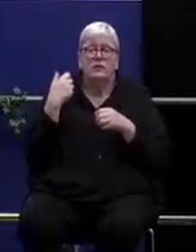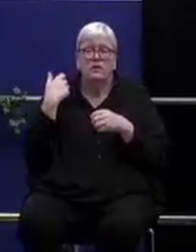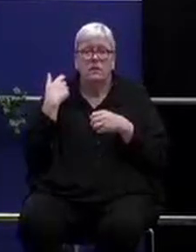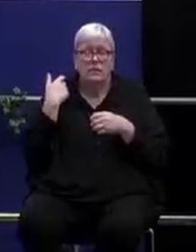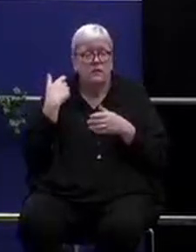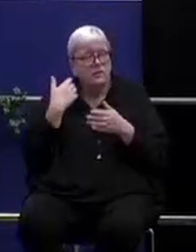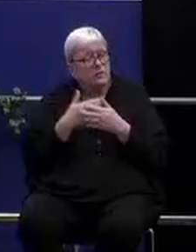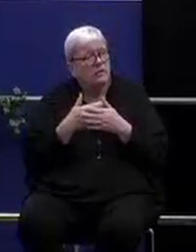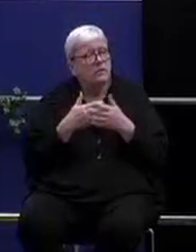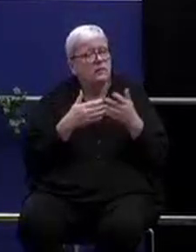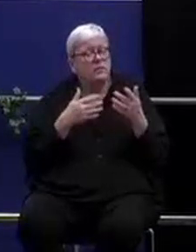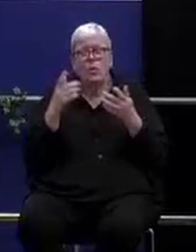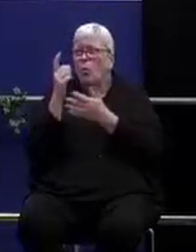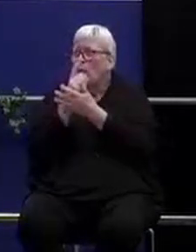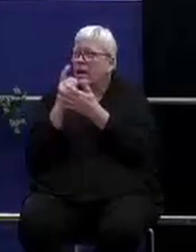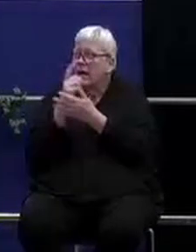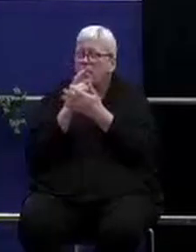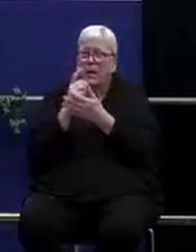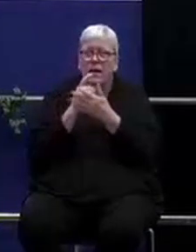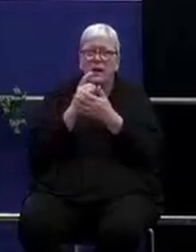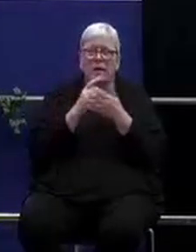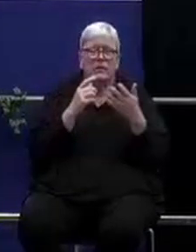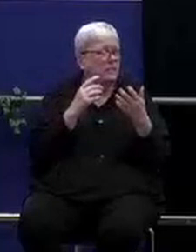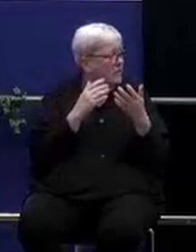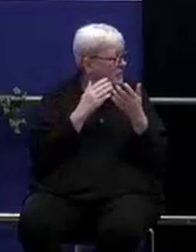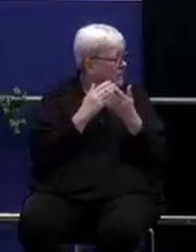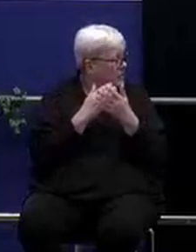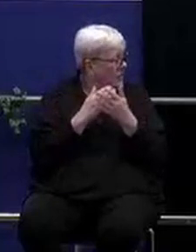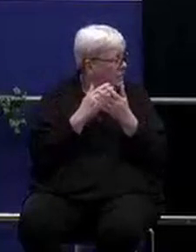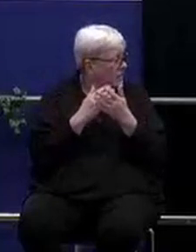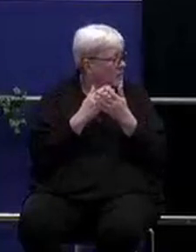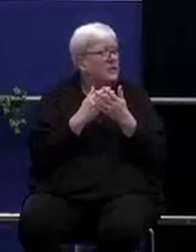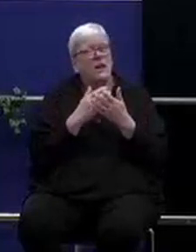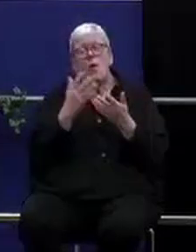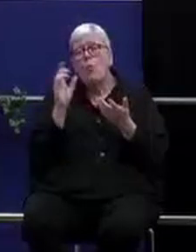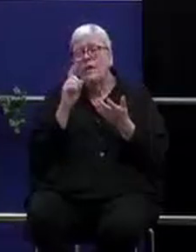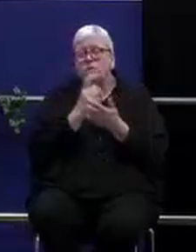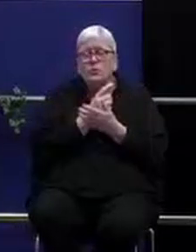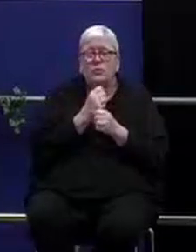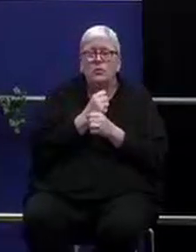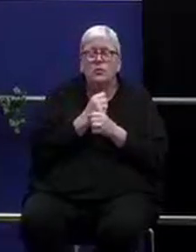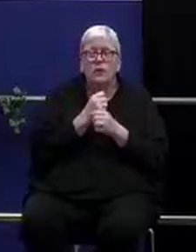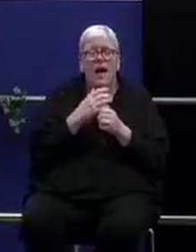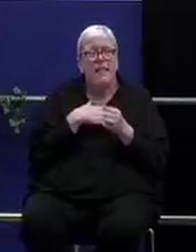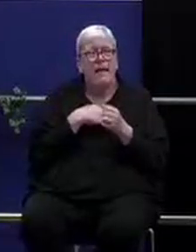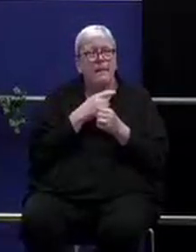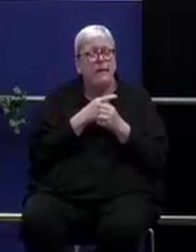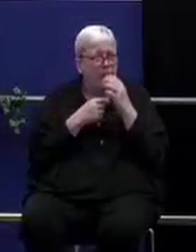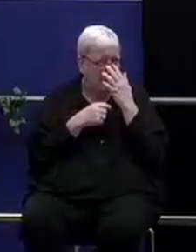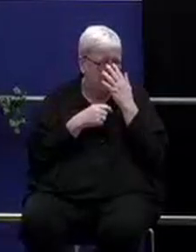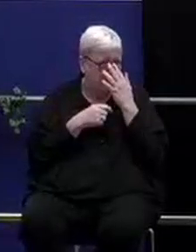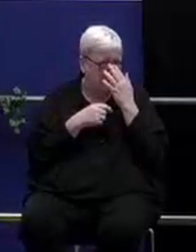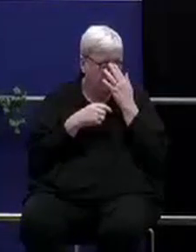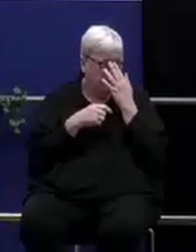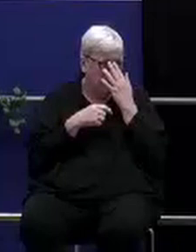like, but what about this? And I'm like, well, just have a think. What do you think? Yeah. And I like that. Again, I think it goes back to